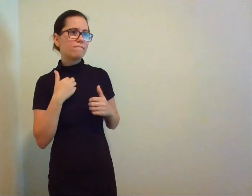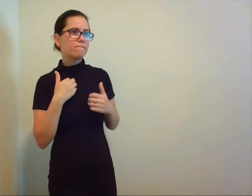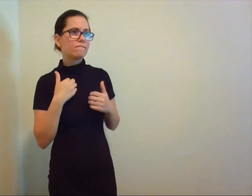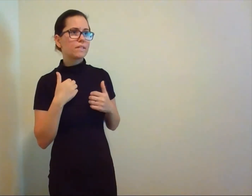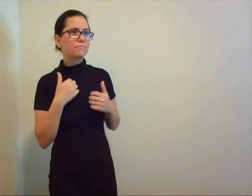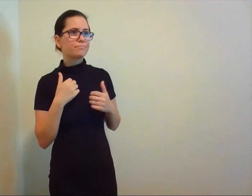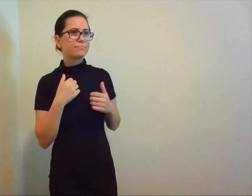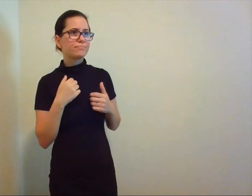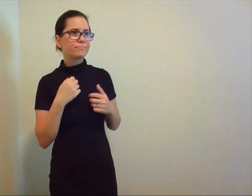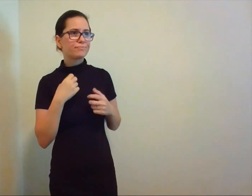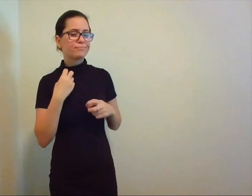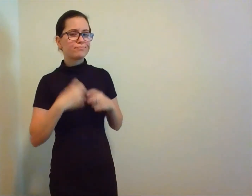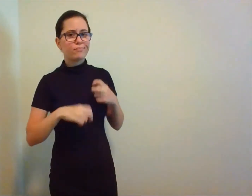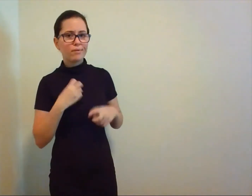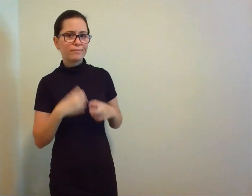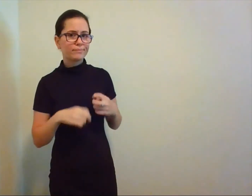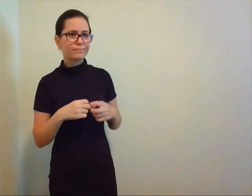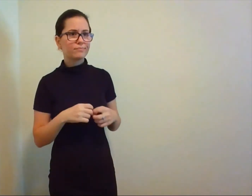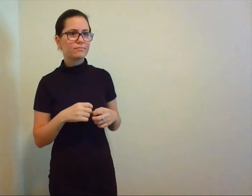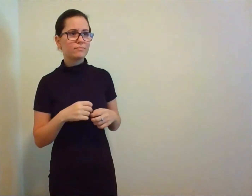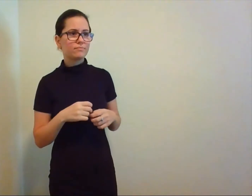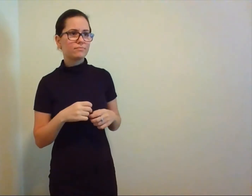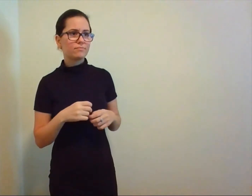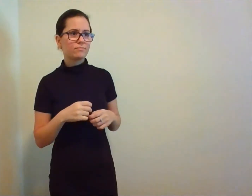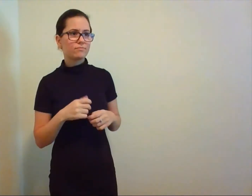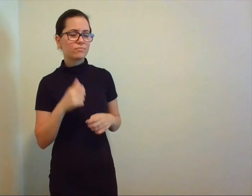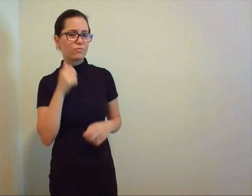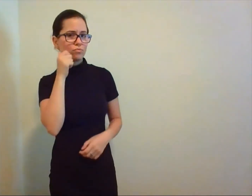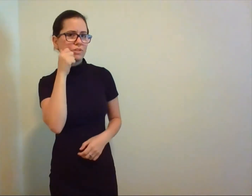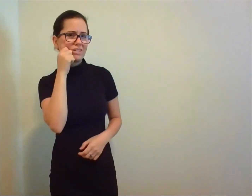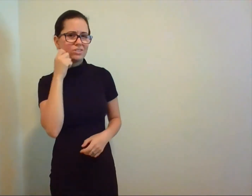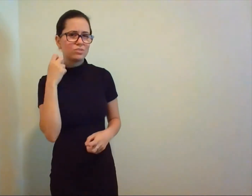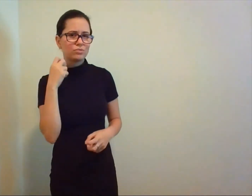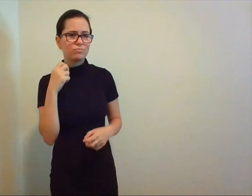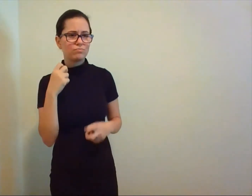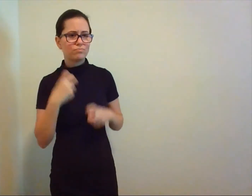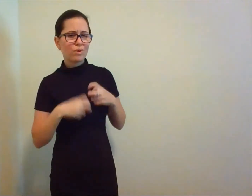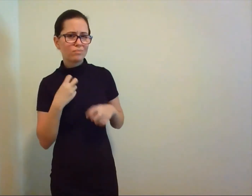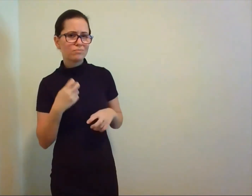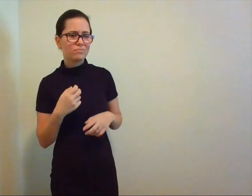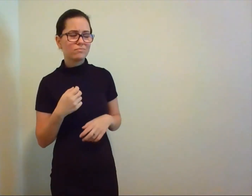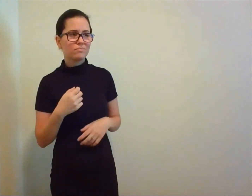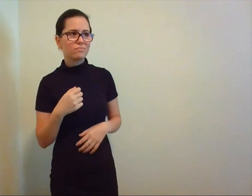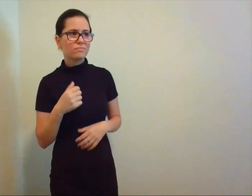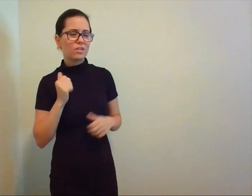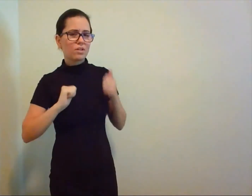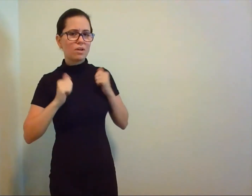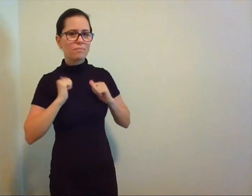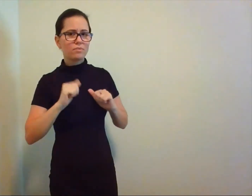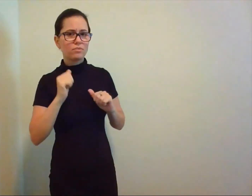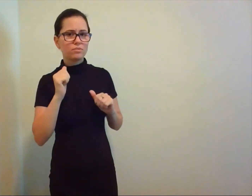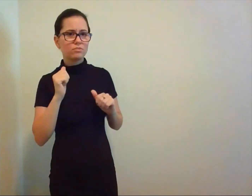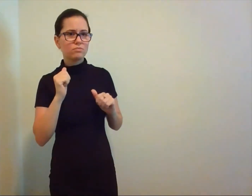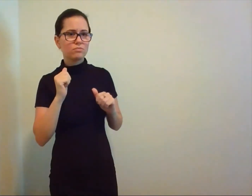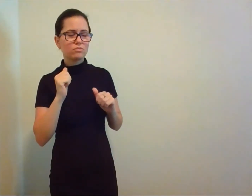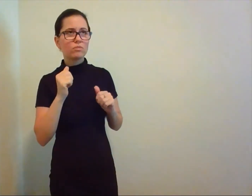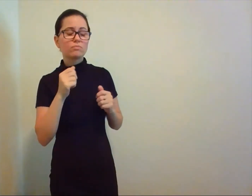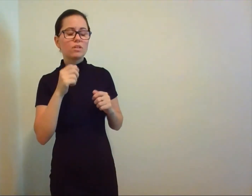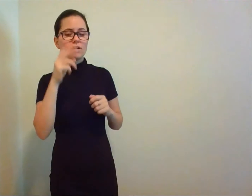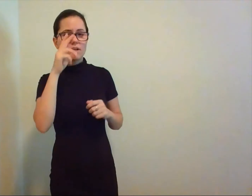gets. And what year would you think that was? I don't know, 2004? Oh, yeah, 2006. I was like,